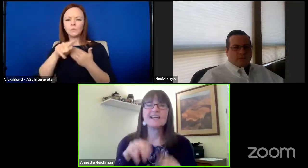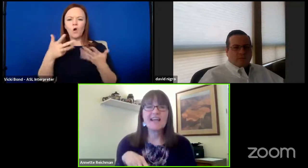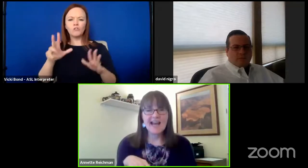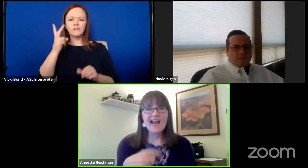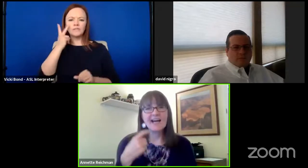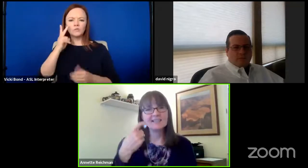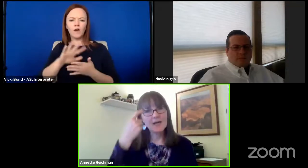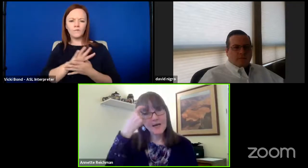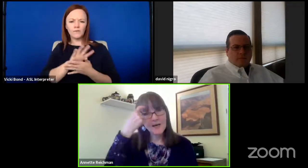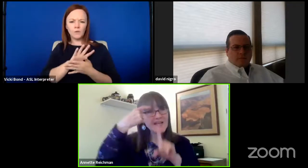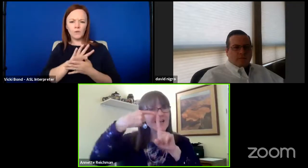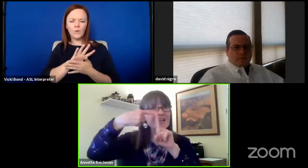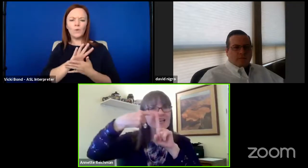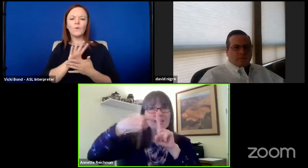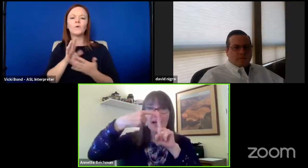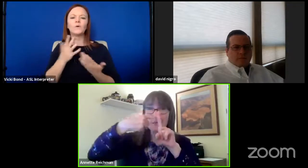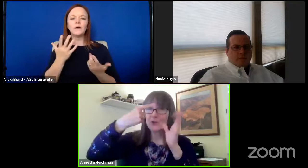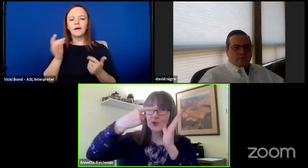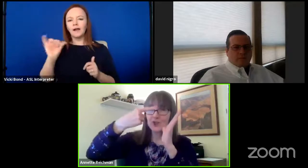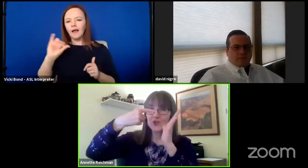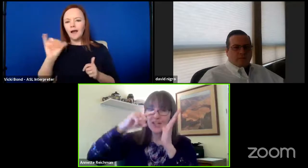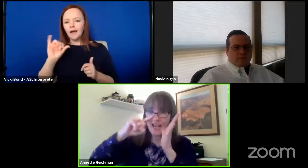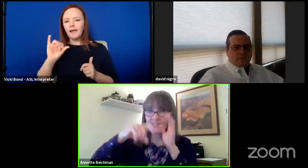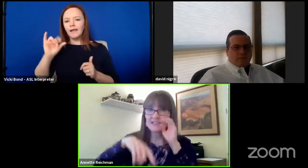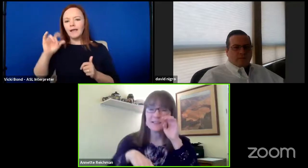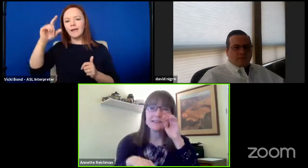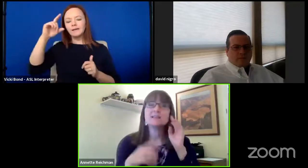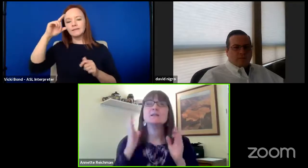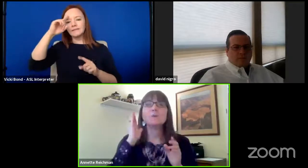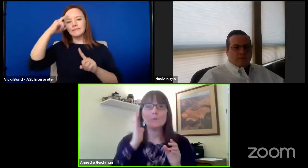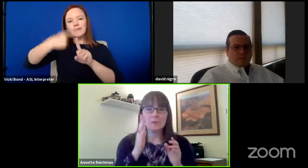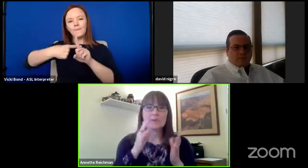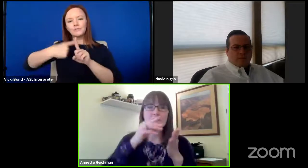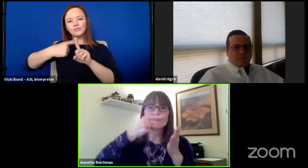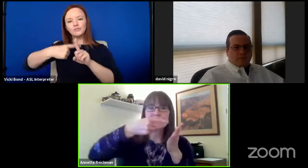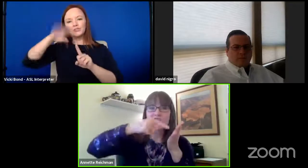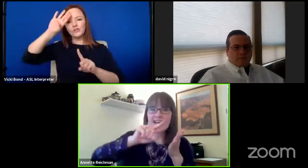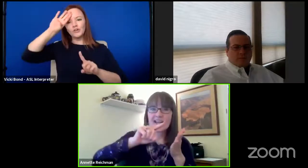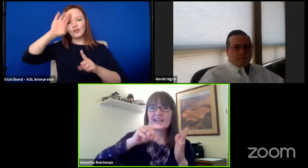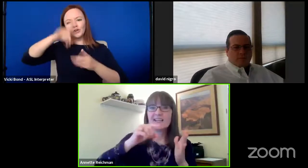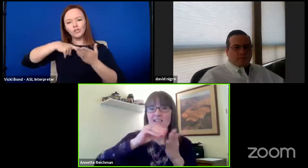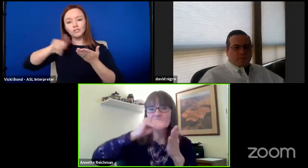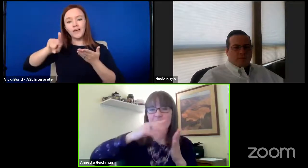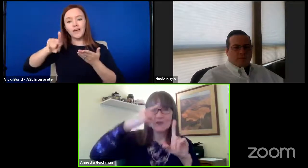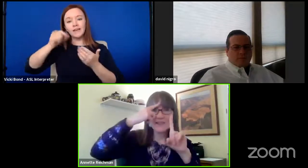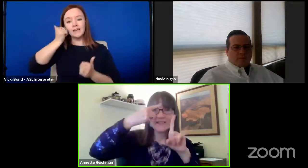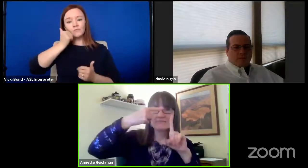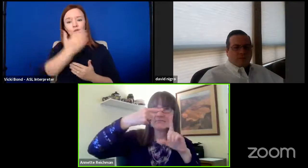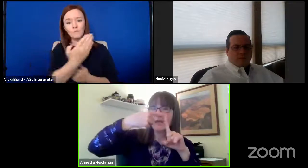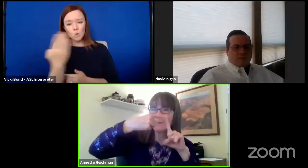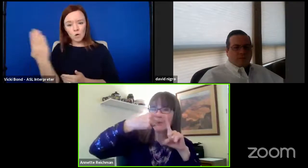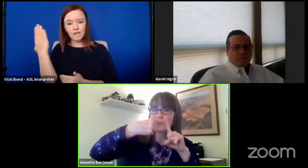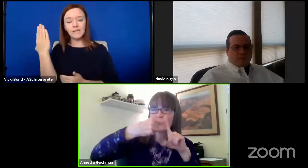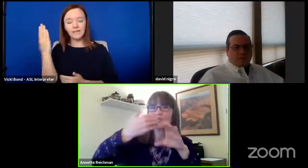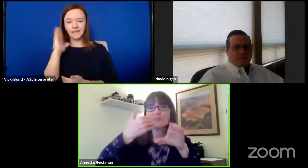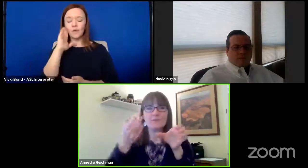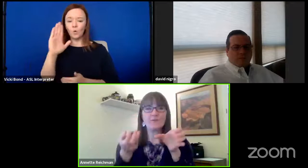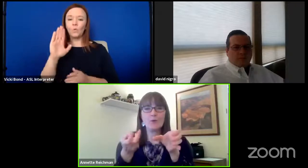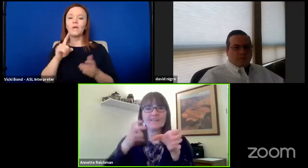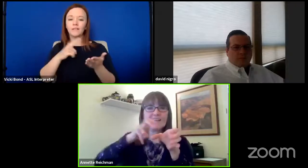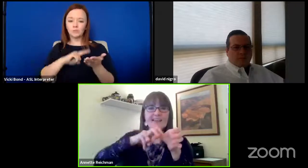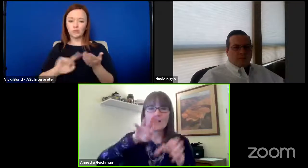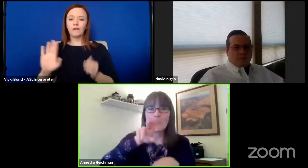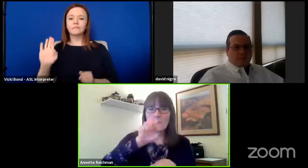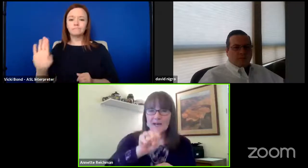is looking at taking temperature checks. We will be checking student